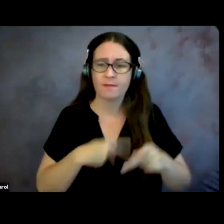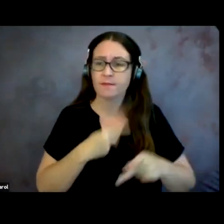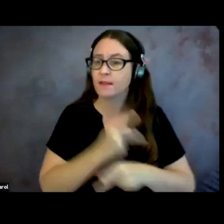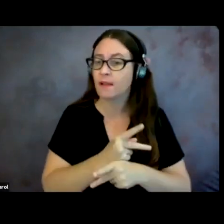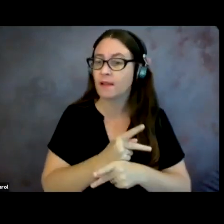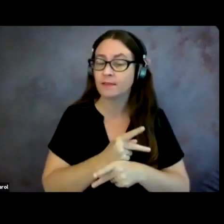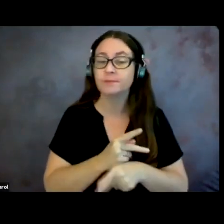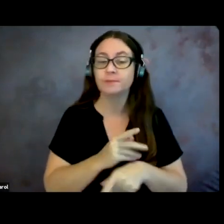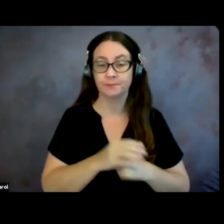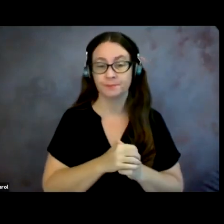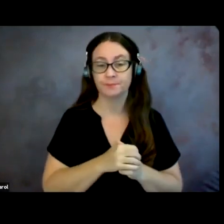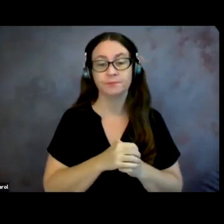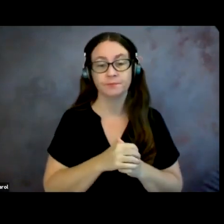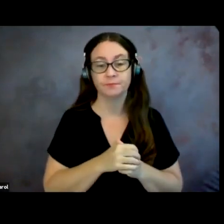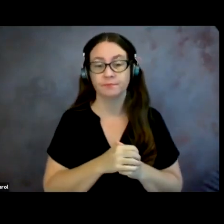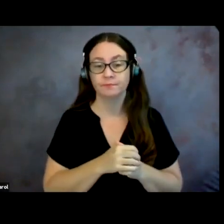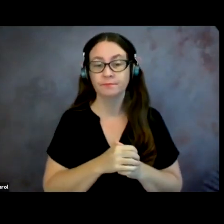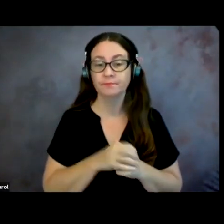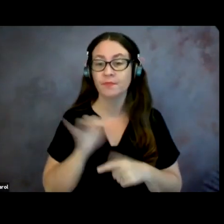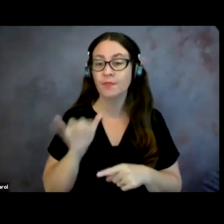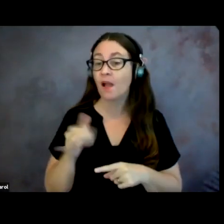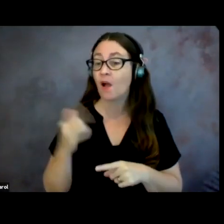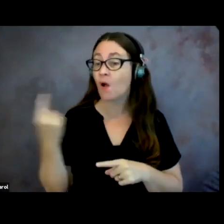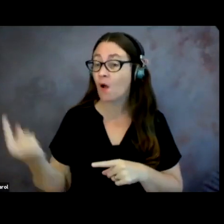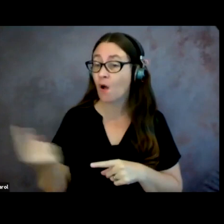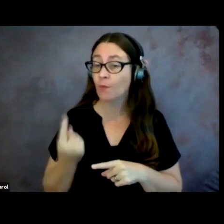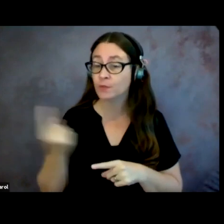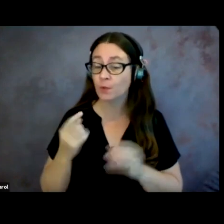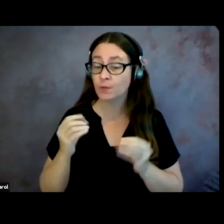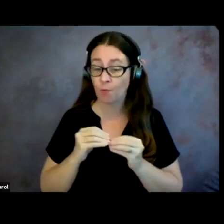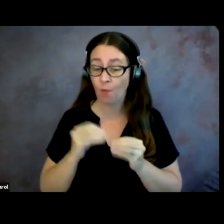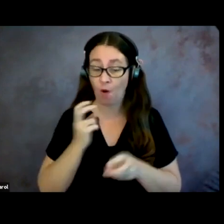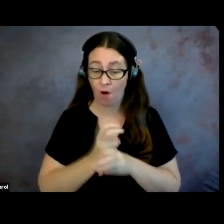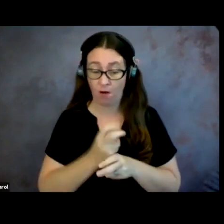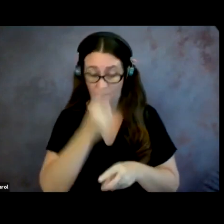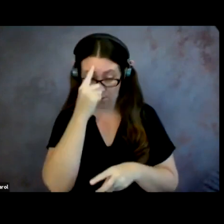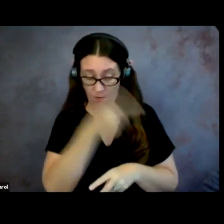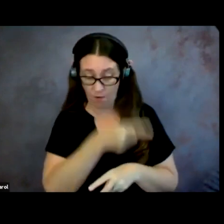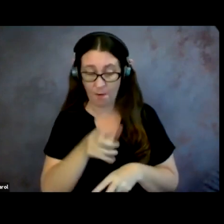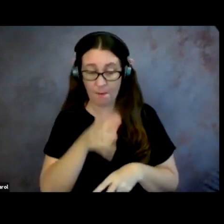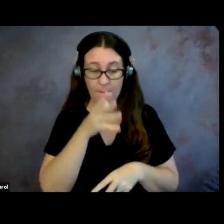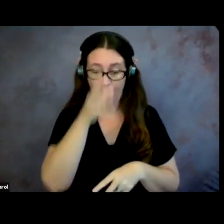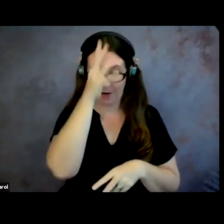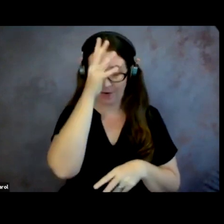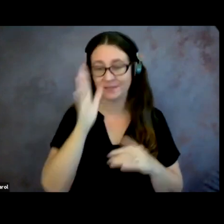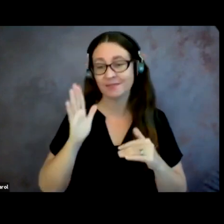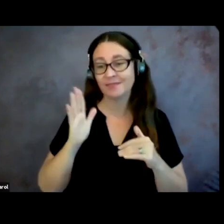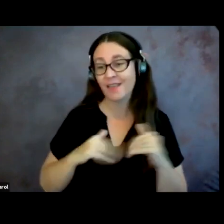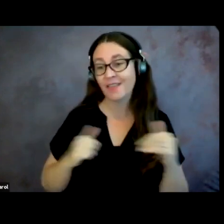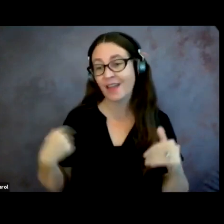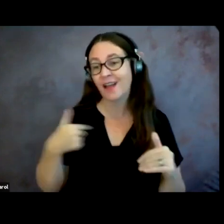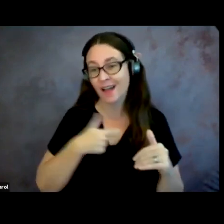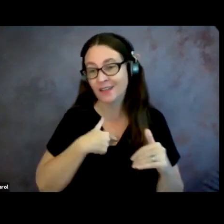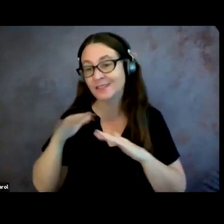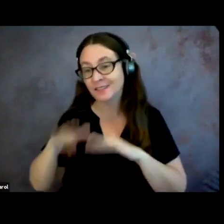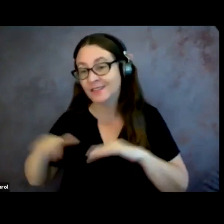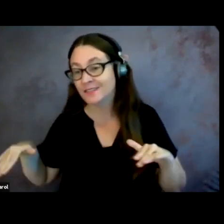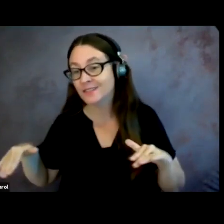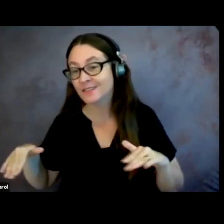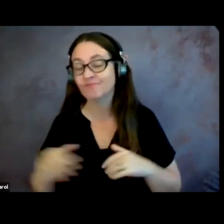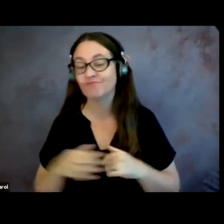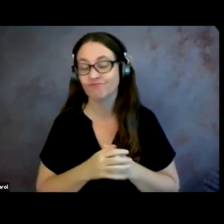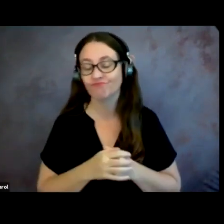always, always be much harder on you as parents than they are on us as children as we grow